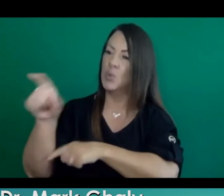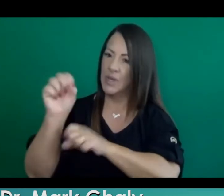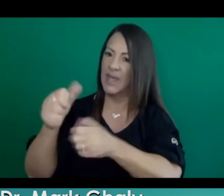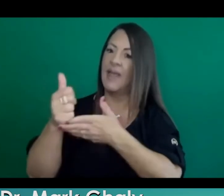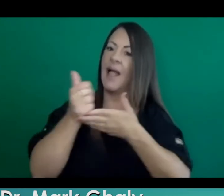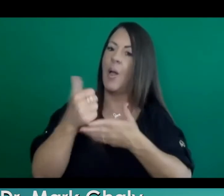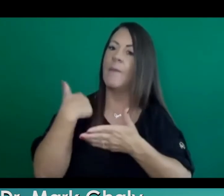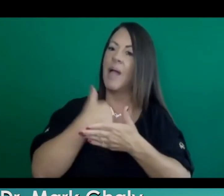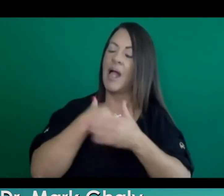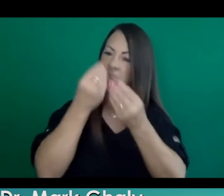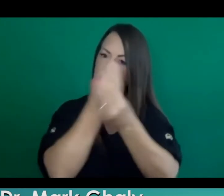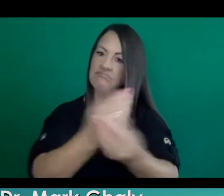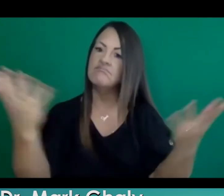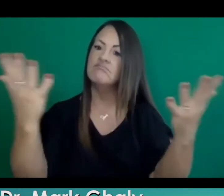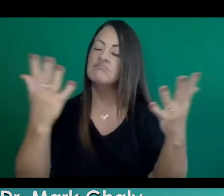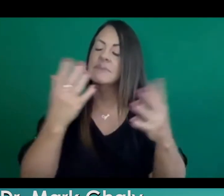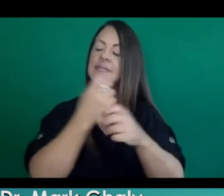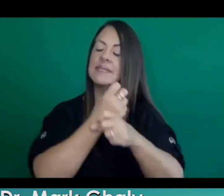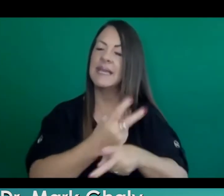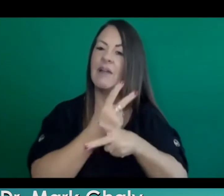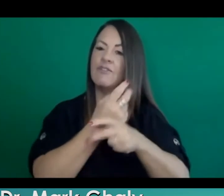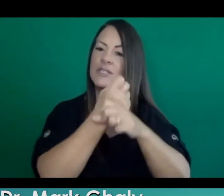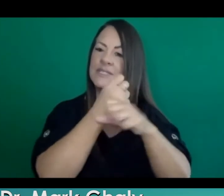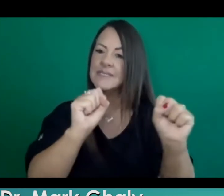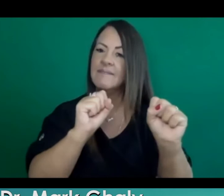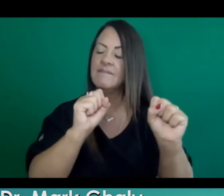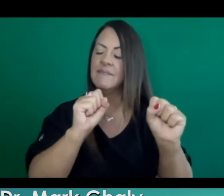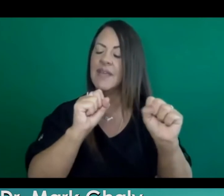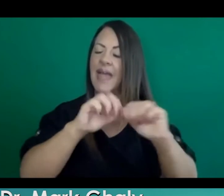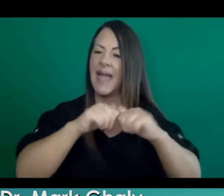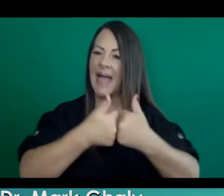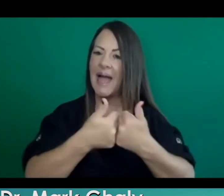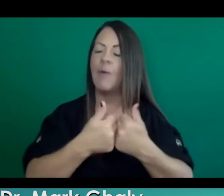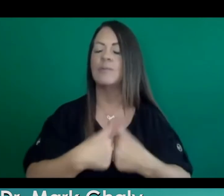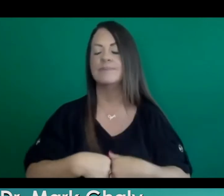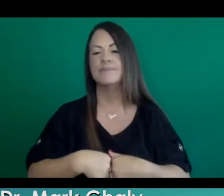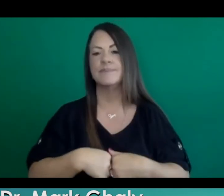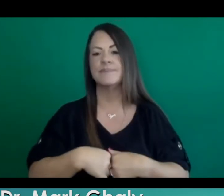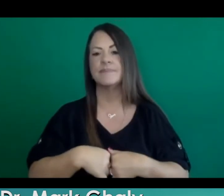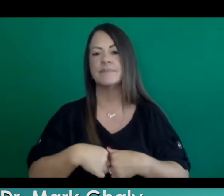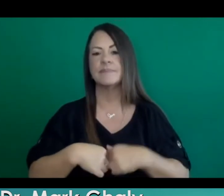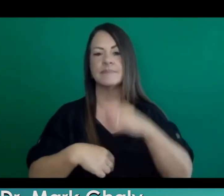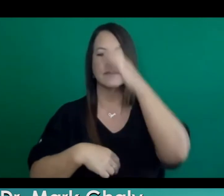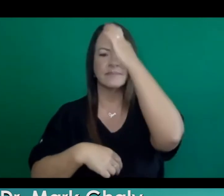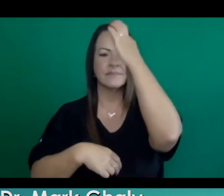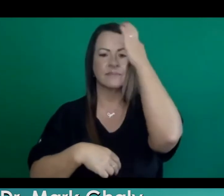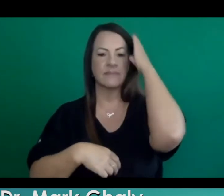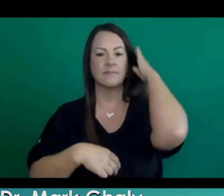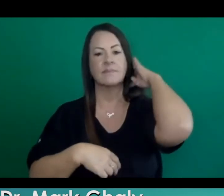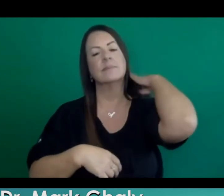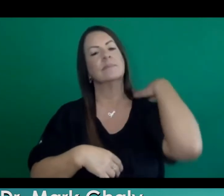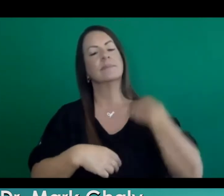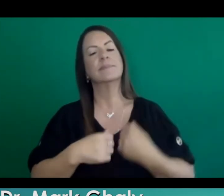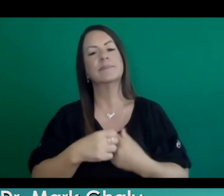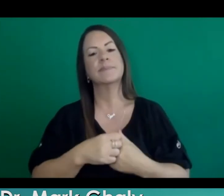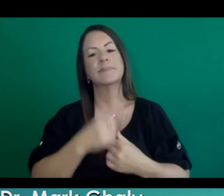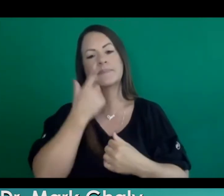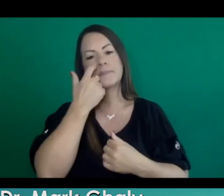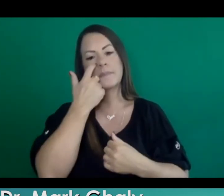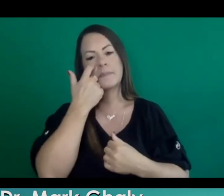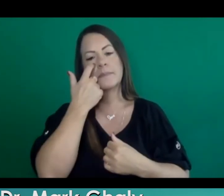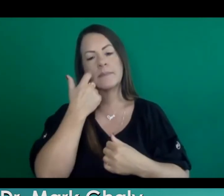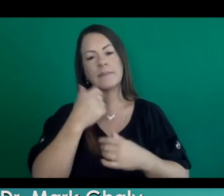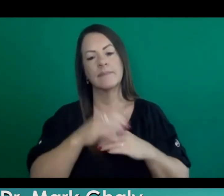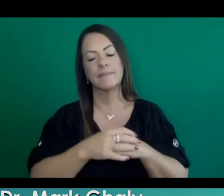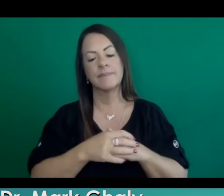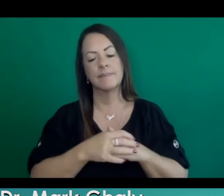more we share them, I think the more sticky and sticky they become. In terms of how